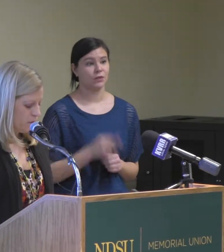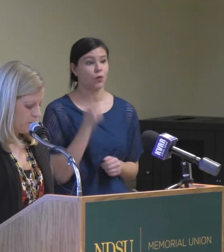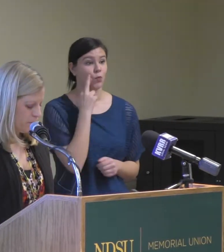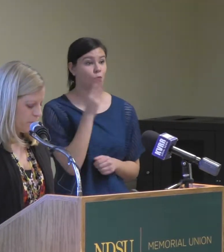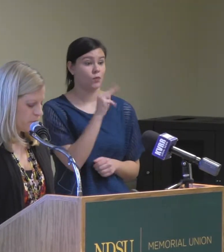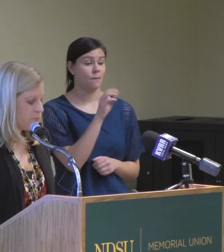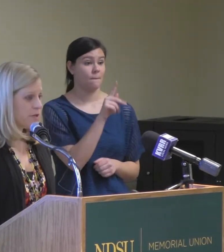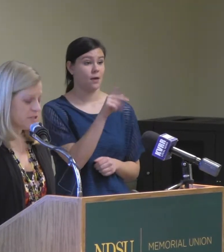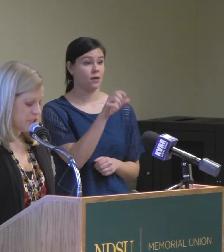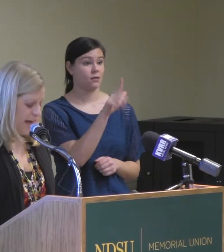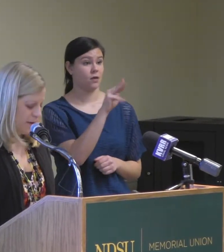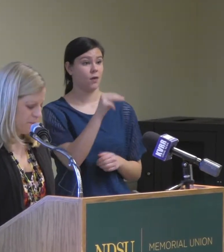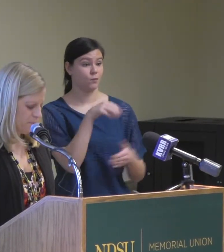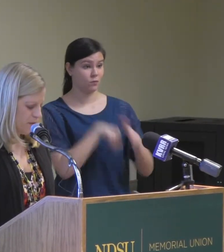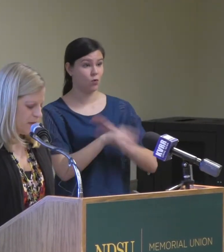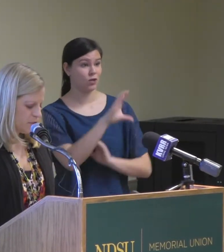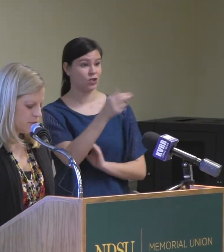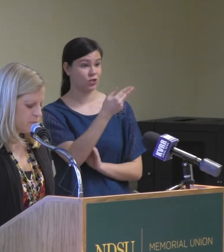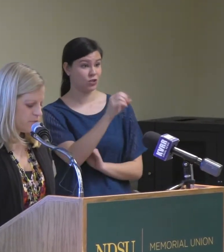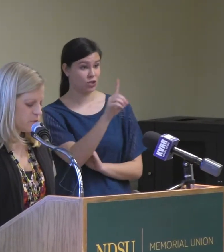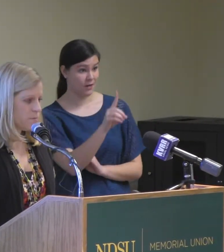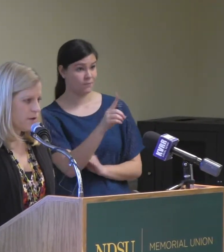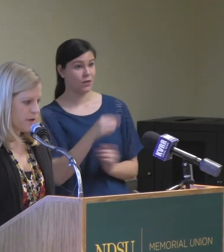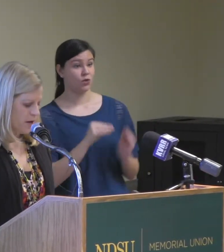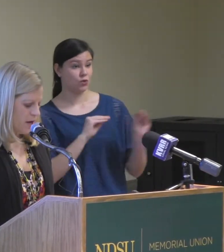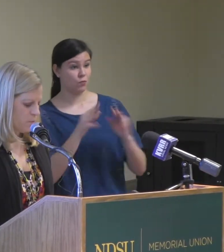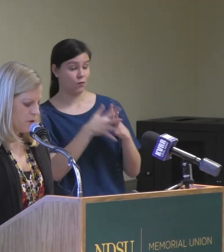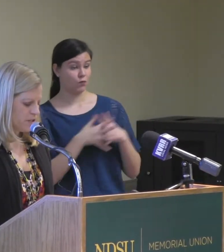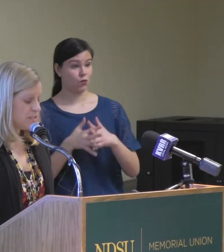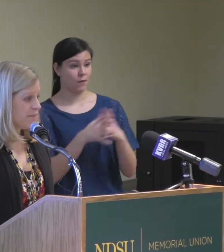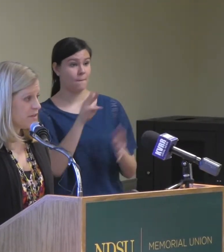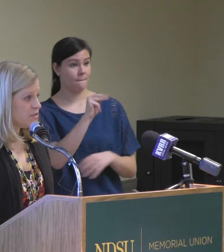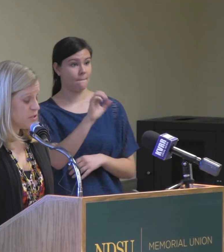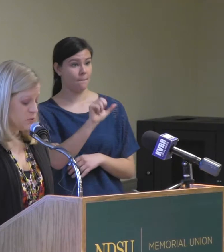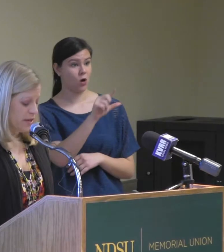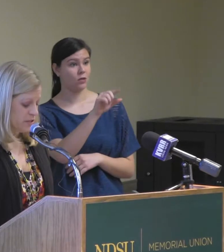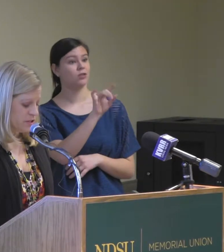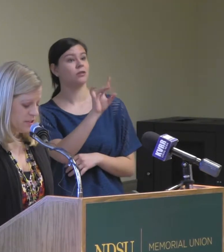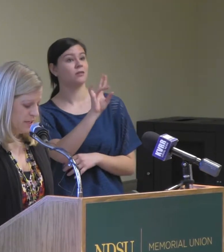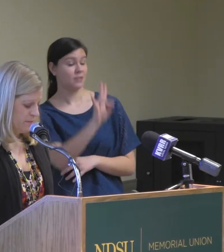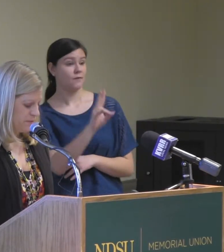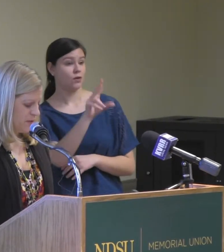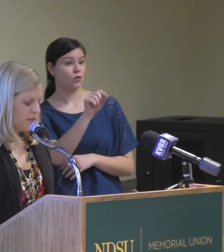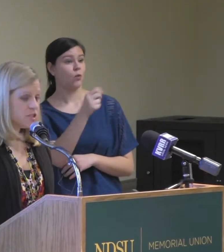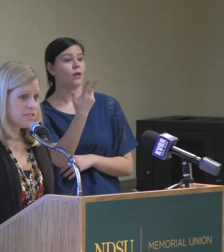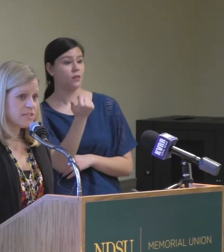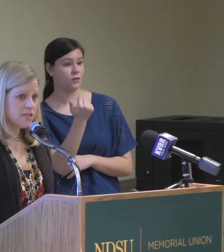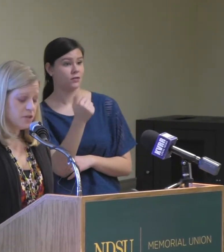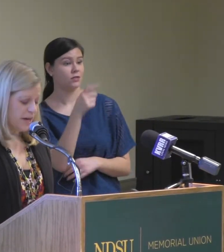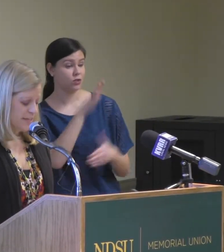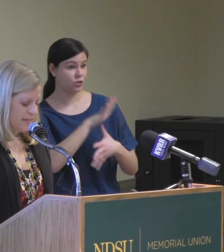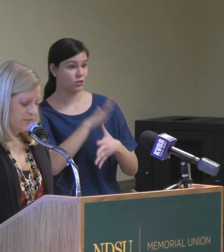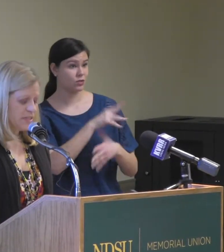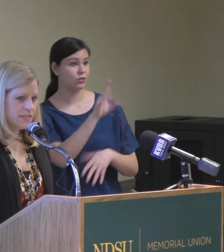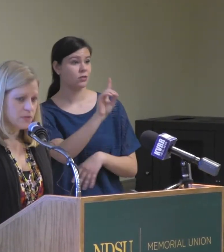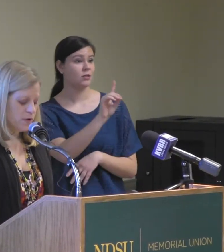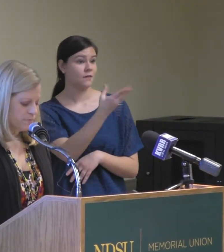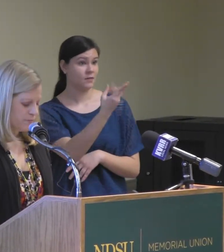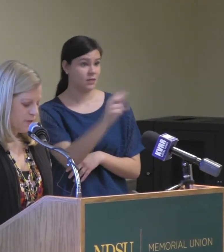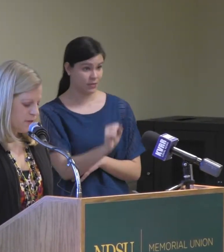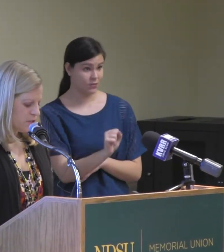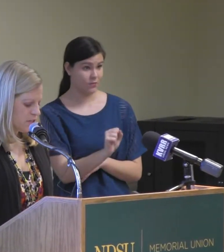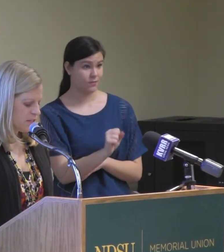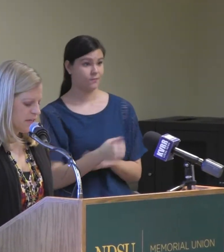Ruth McCollum was born in Chad. She moved to America on March 7th, 2013. She's a senior at Davies High